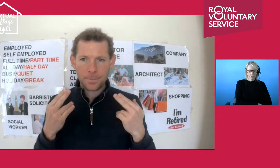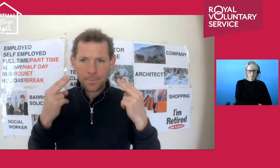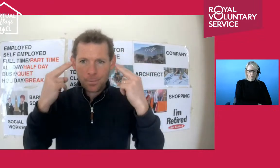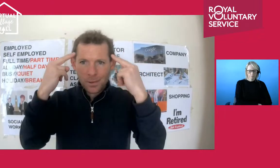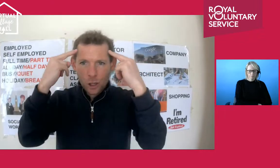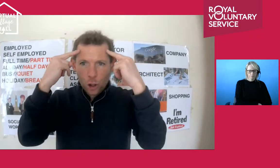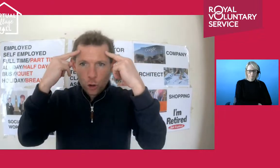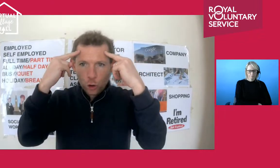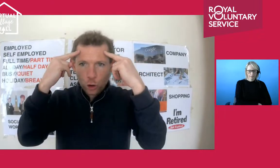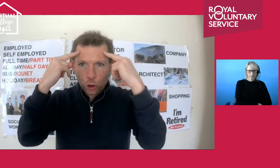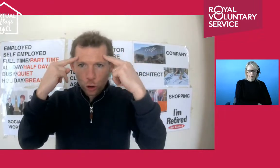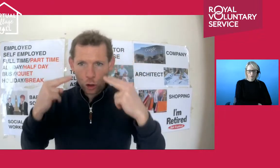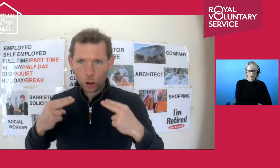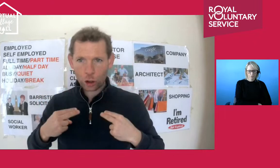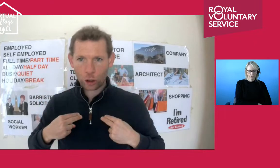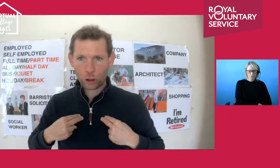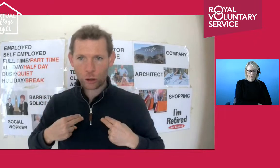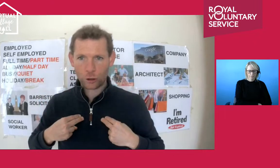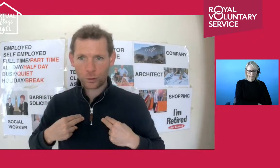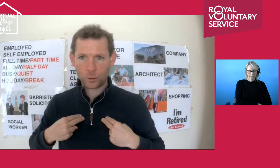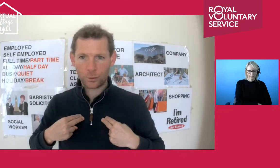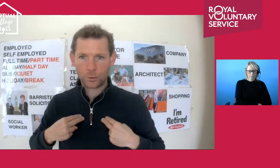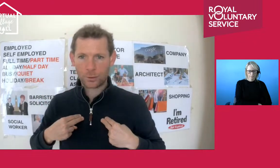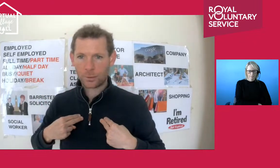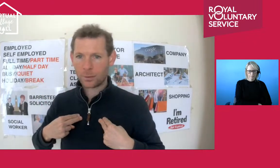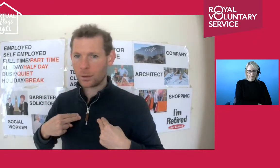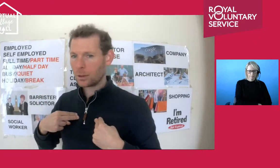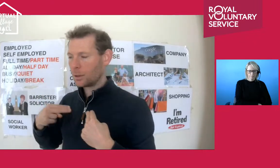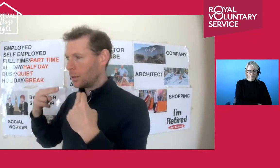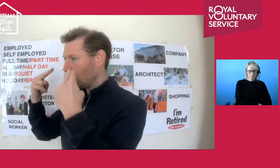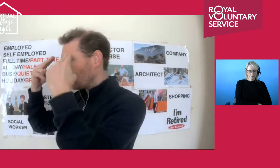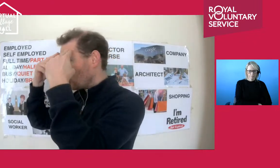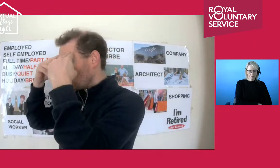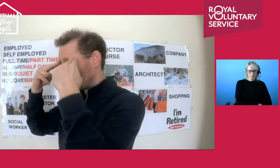barrister, and nurse.